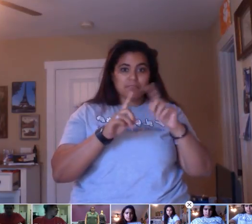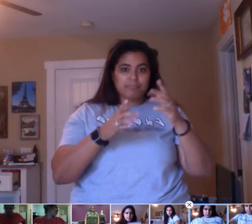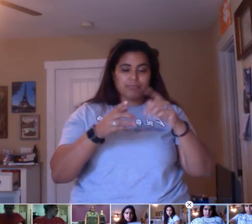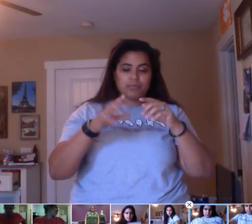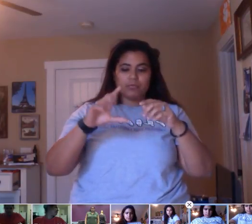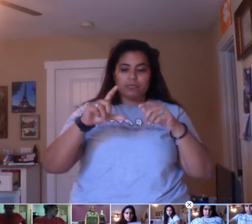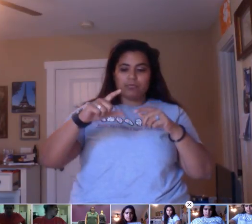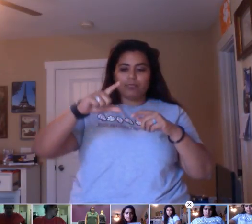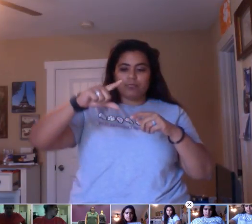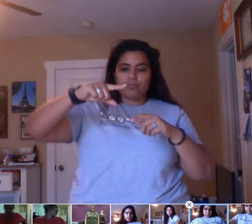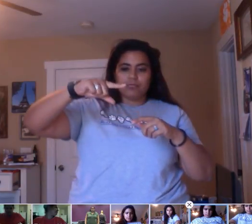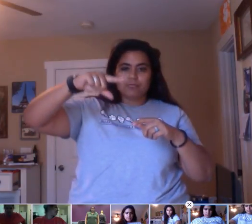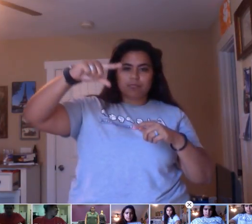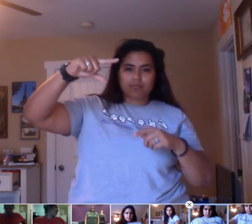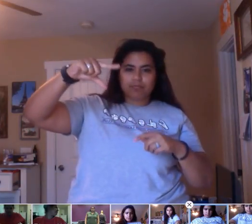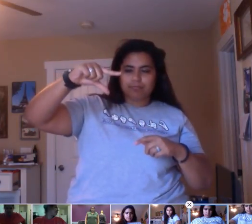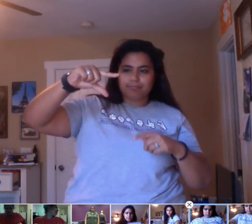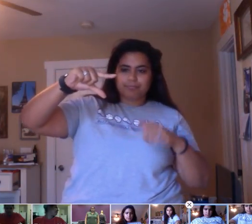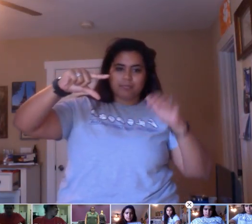So,